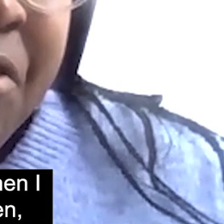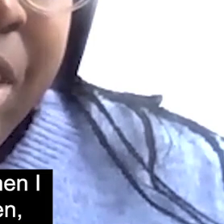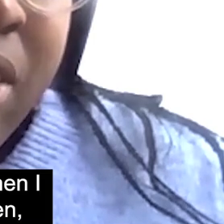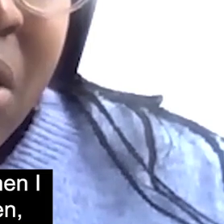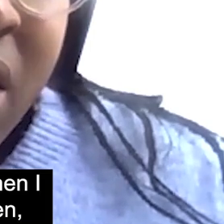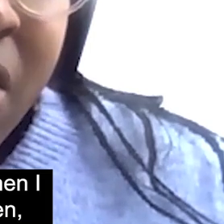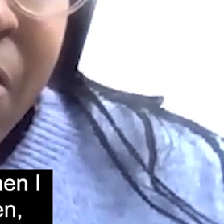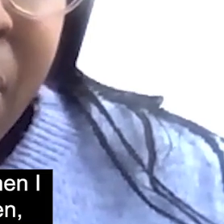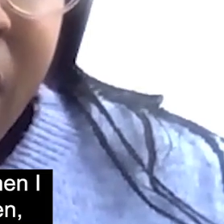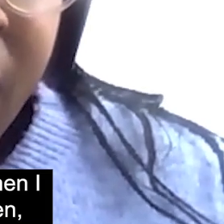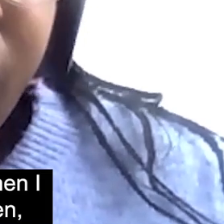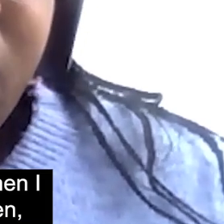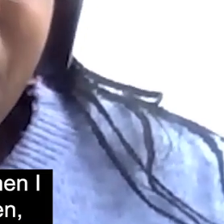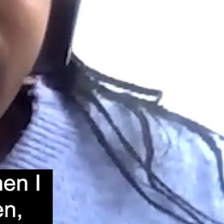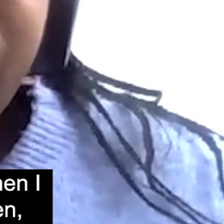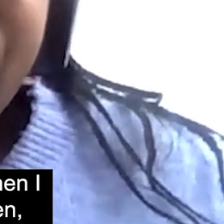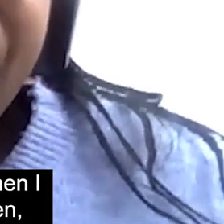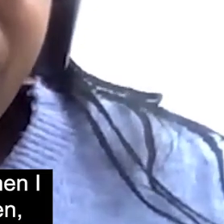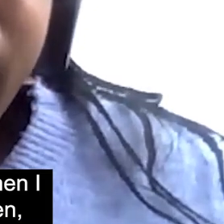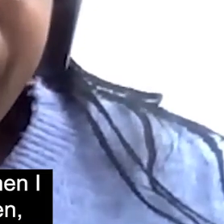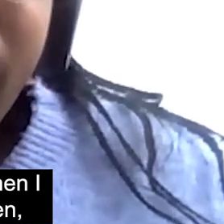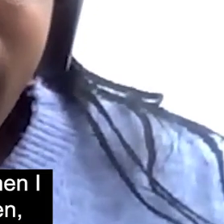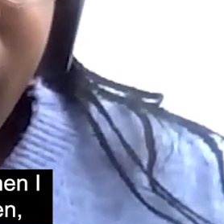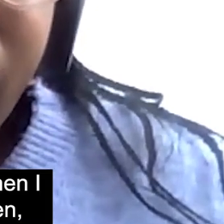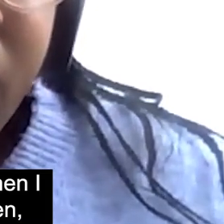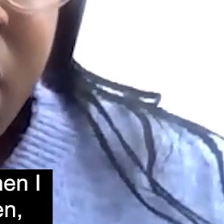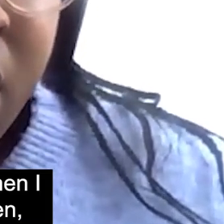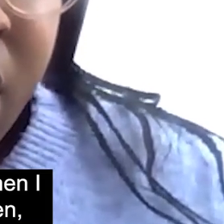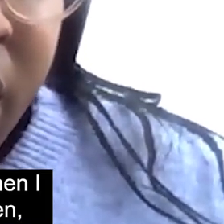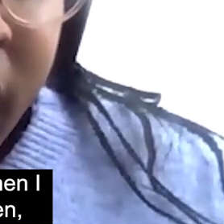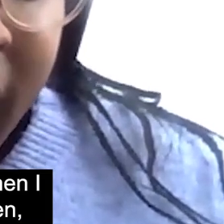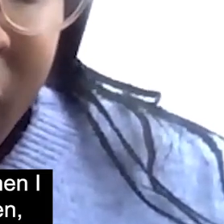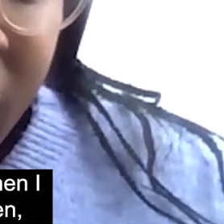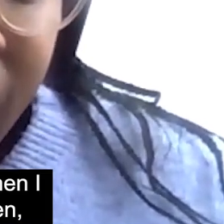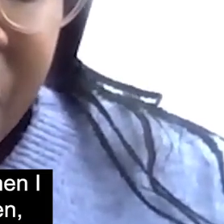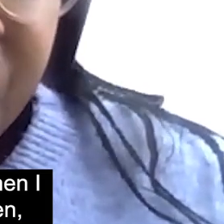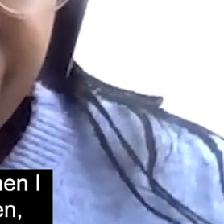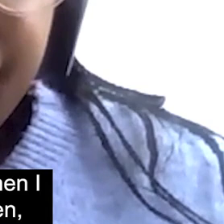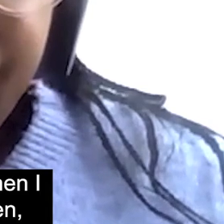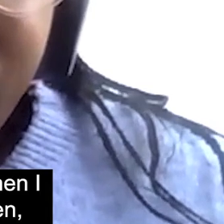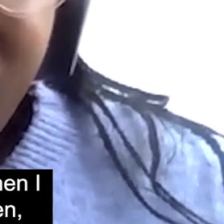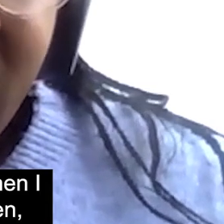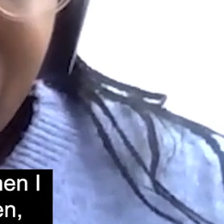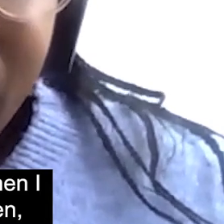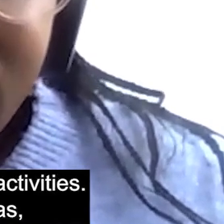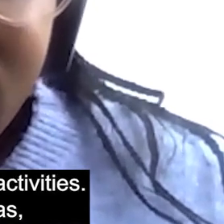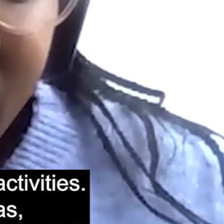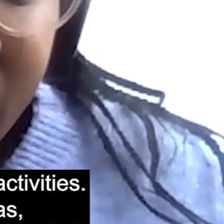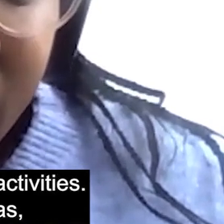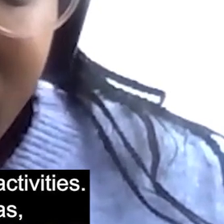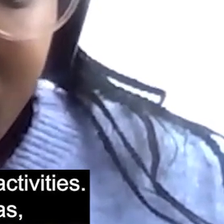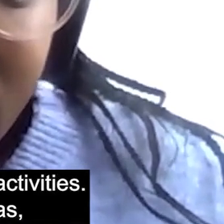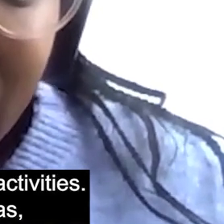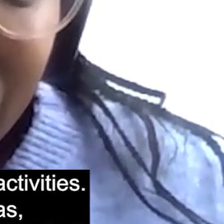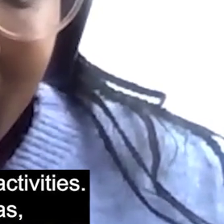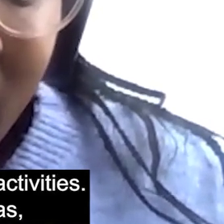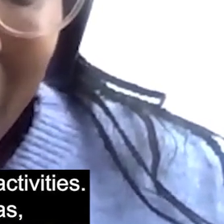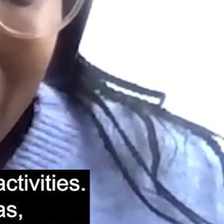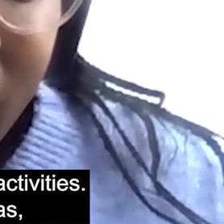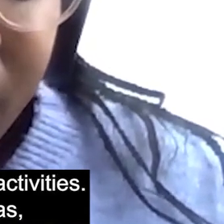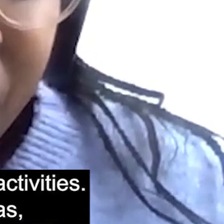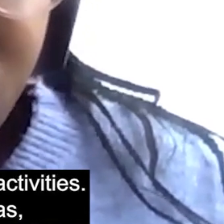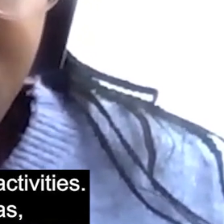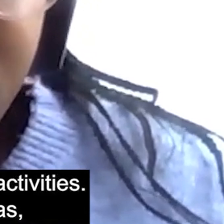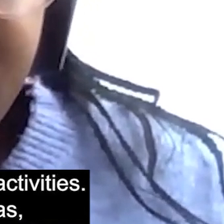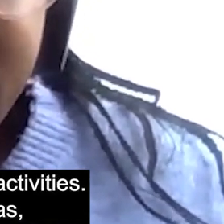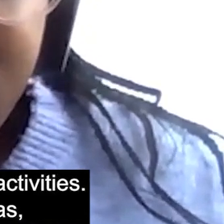was different to everyone else when I couldn't run around like the other children and partake in the same